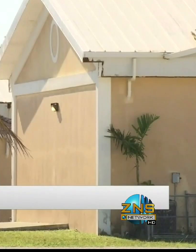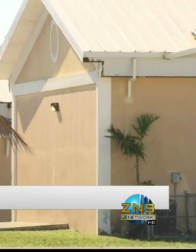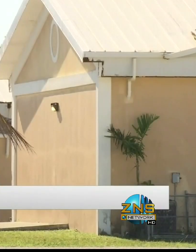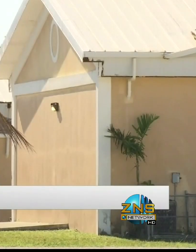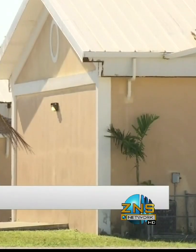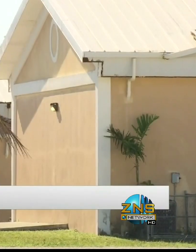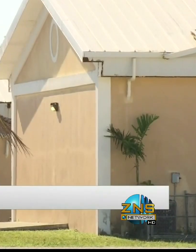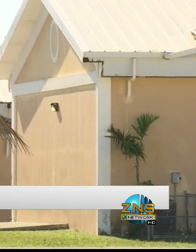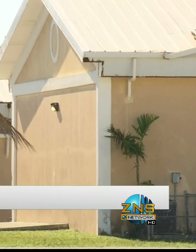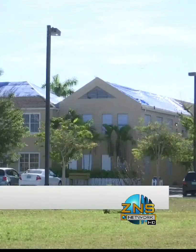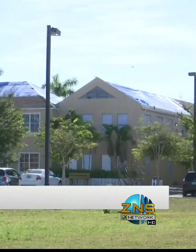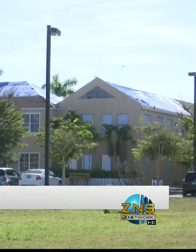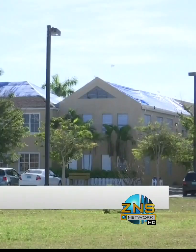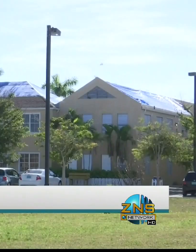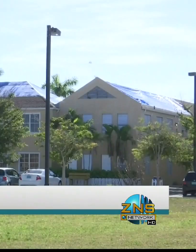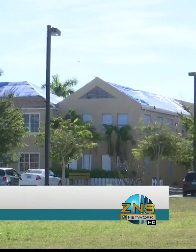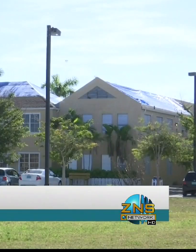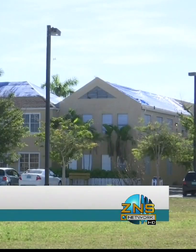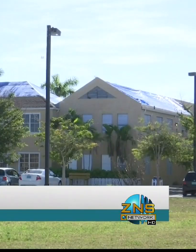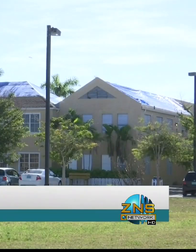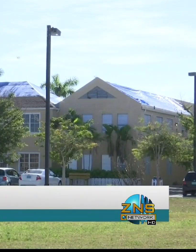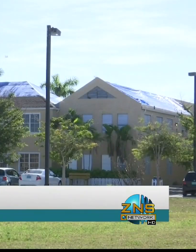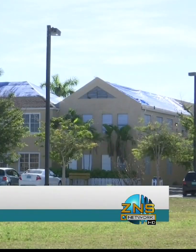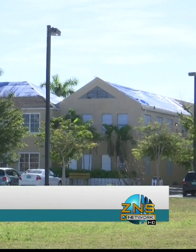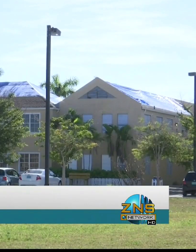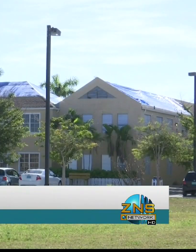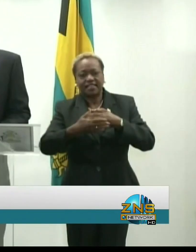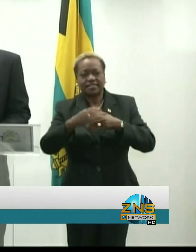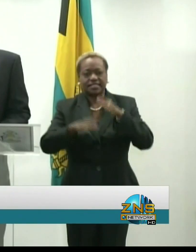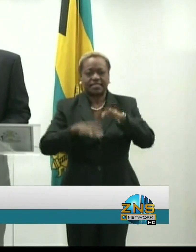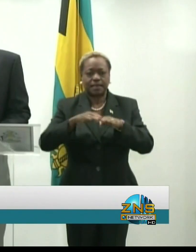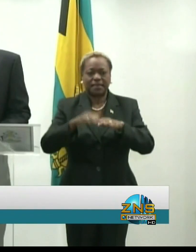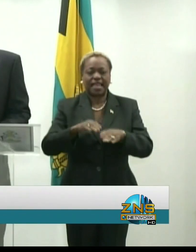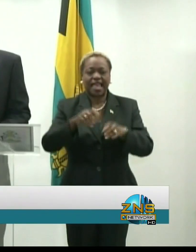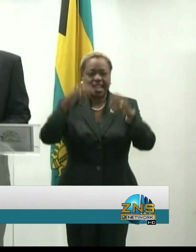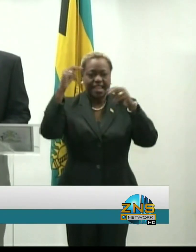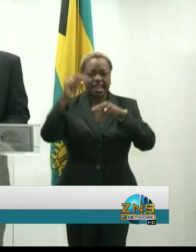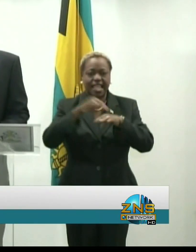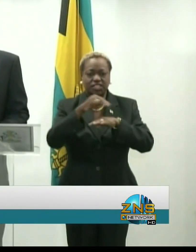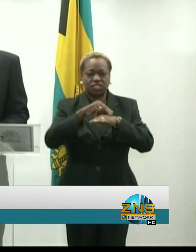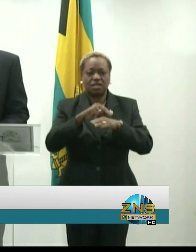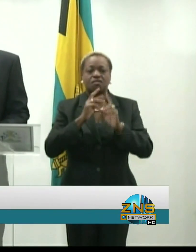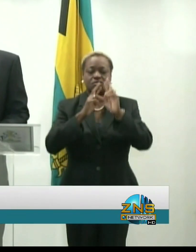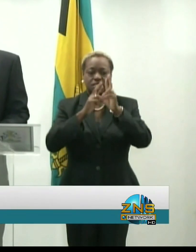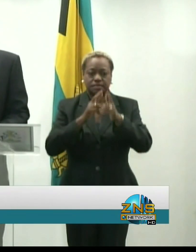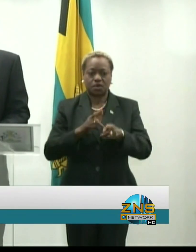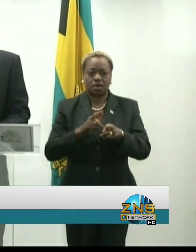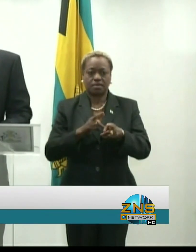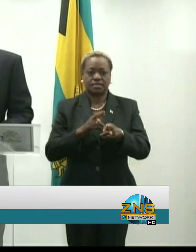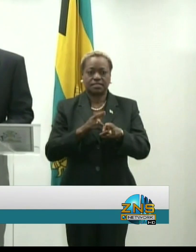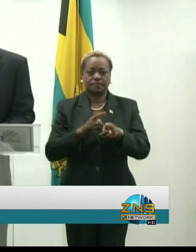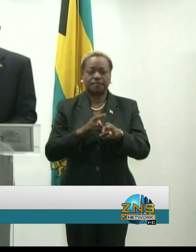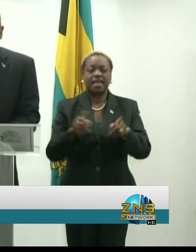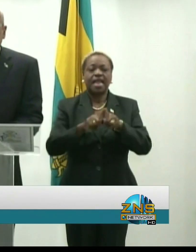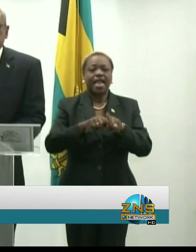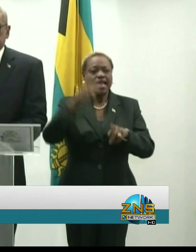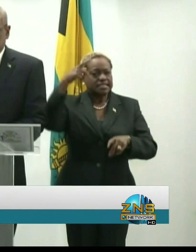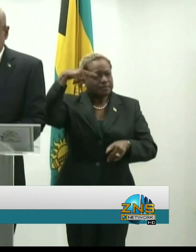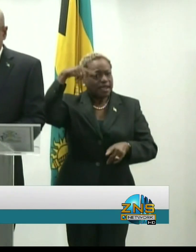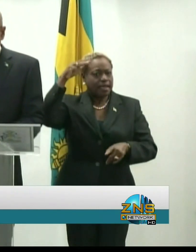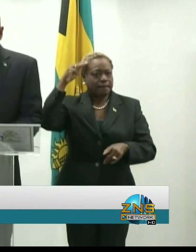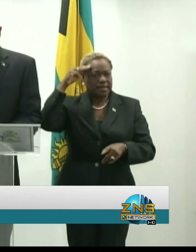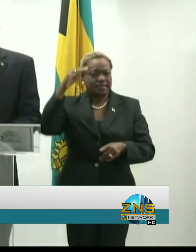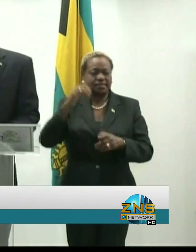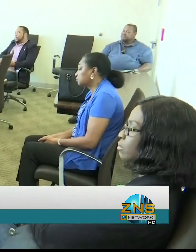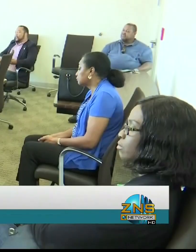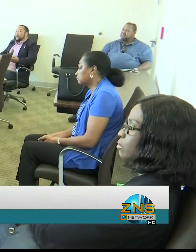campuses were empty on Monday morning, following the announcement by the nation's leader that all schools will be closed across the country until after